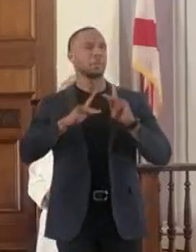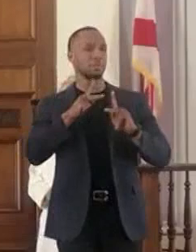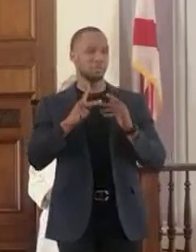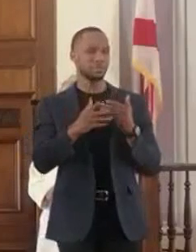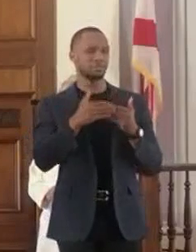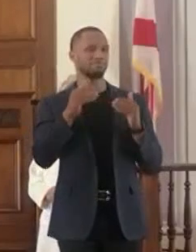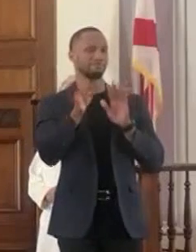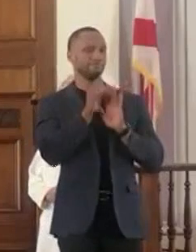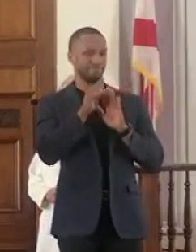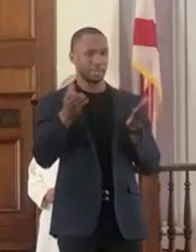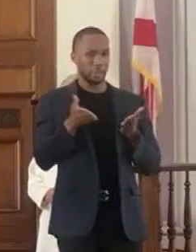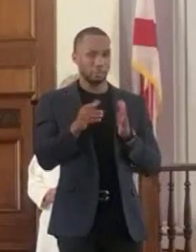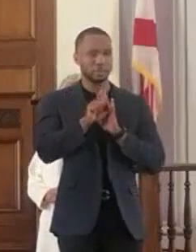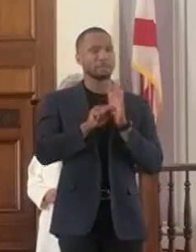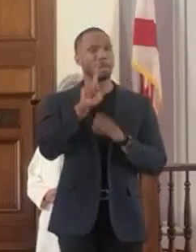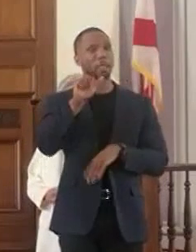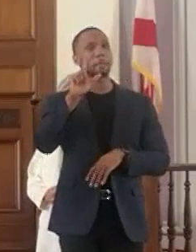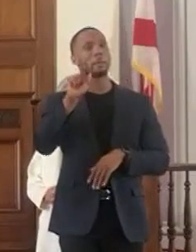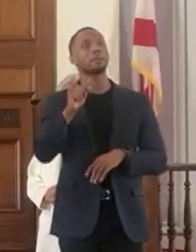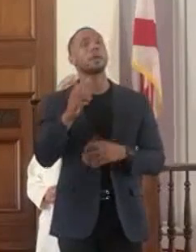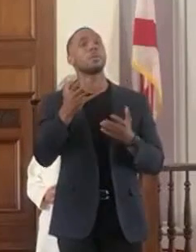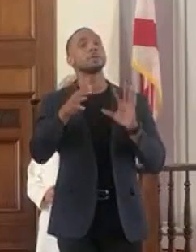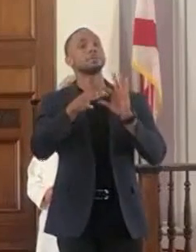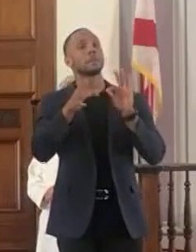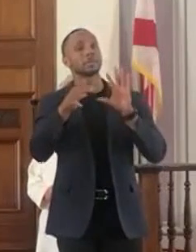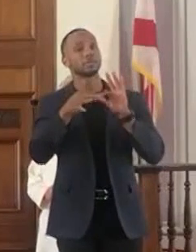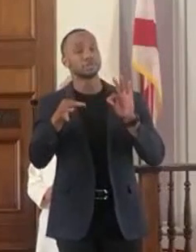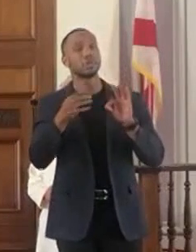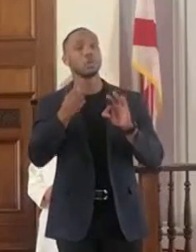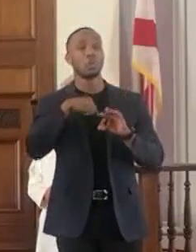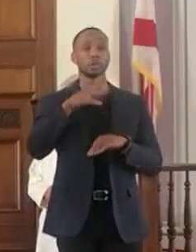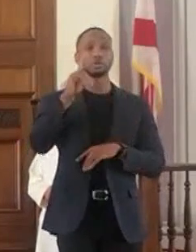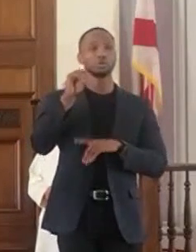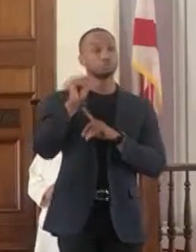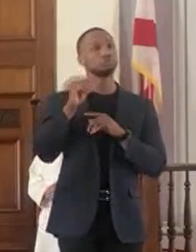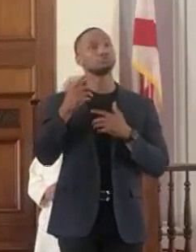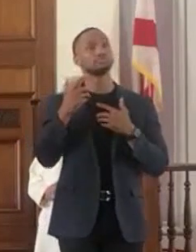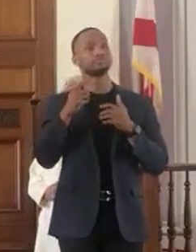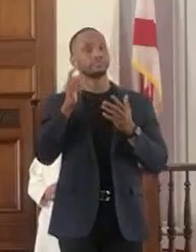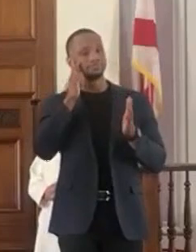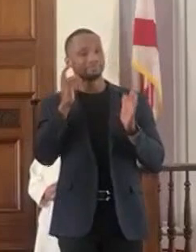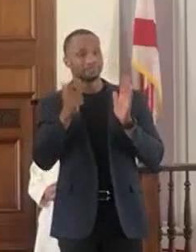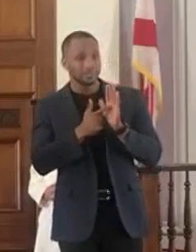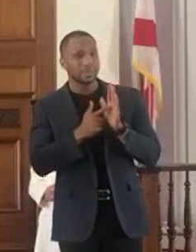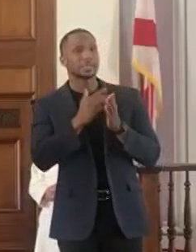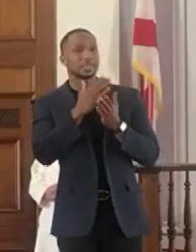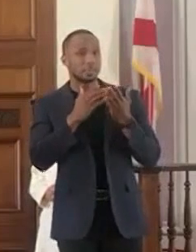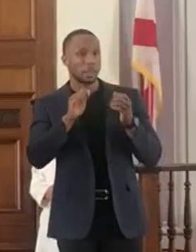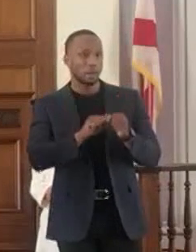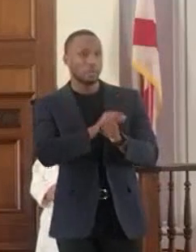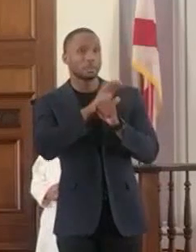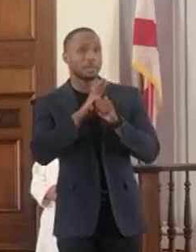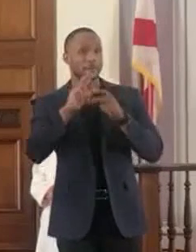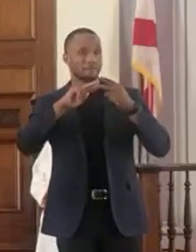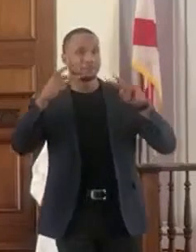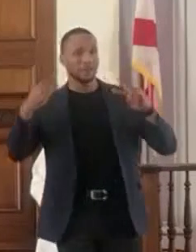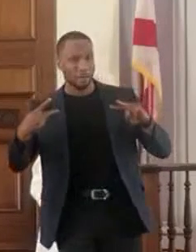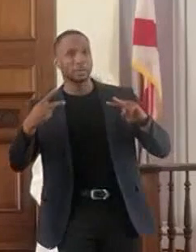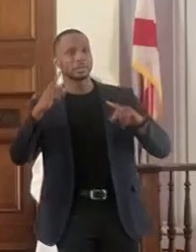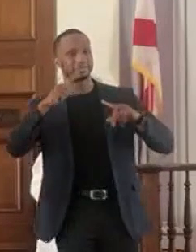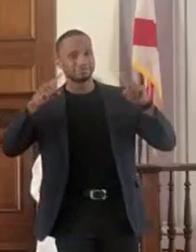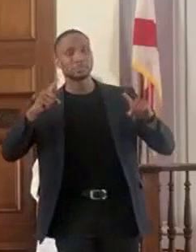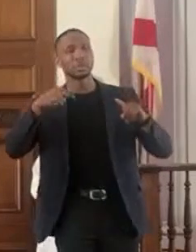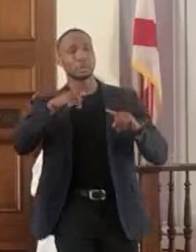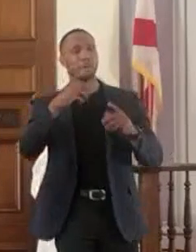state. I wanted to mention that we do continue to detect some of the COVID-19 variants that you read so much